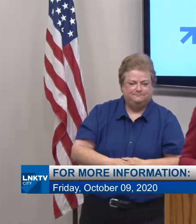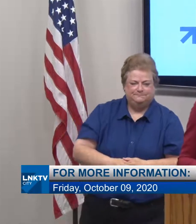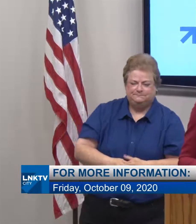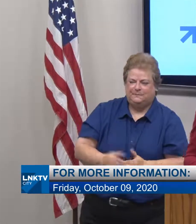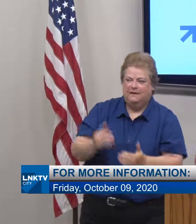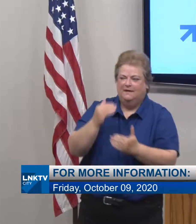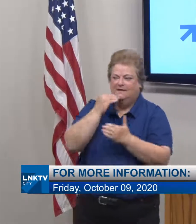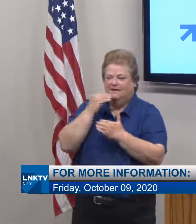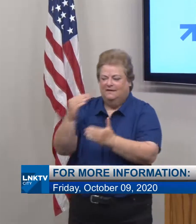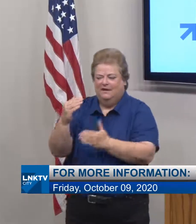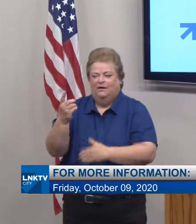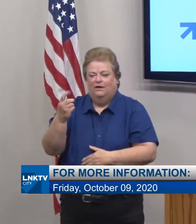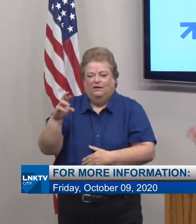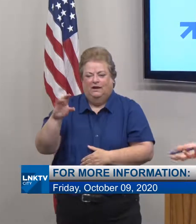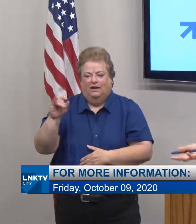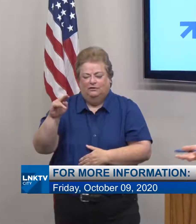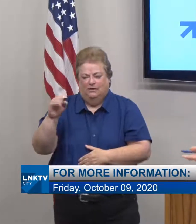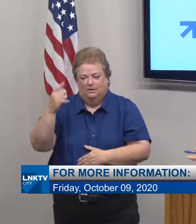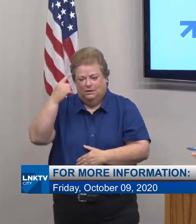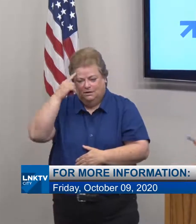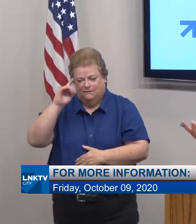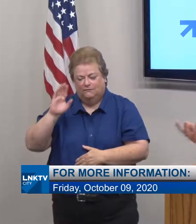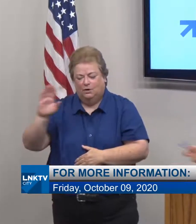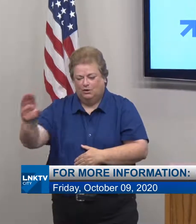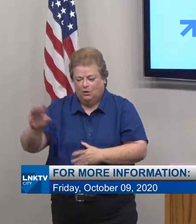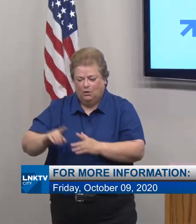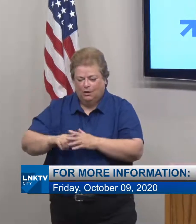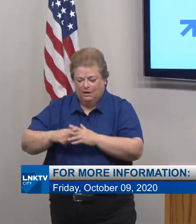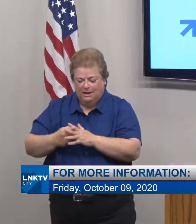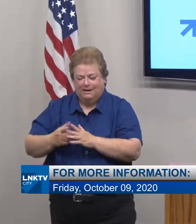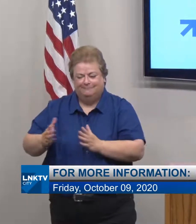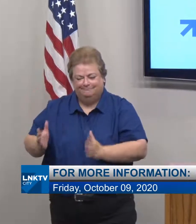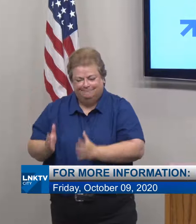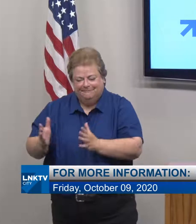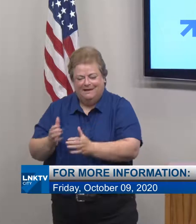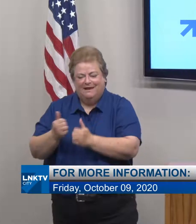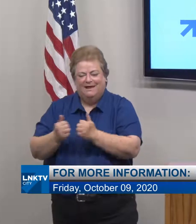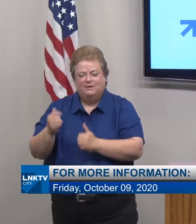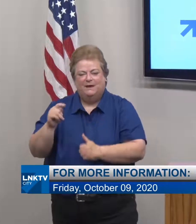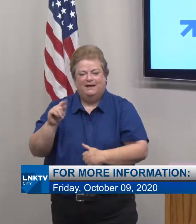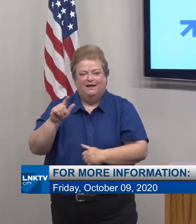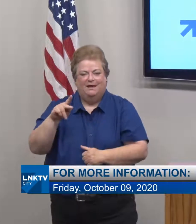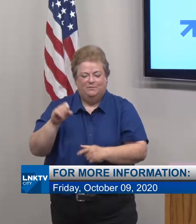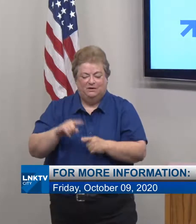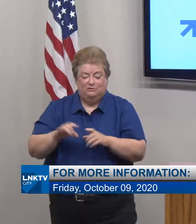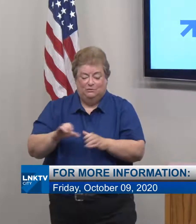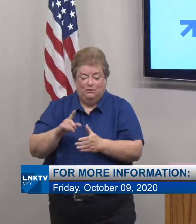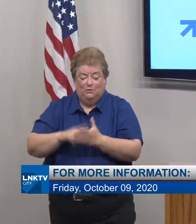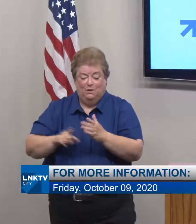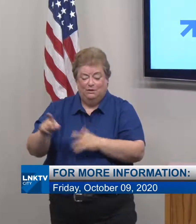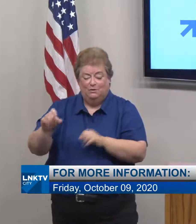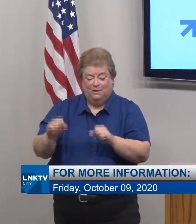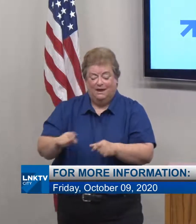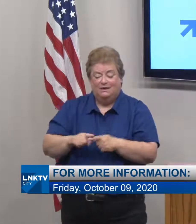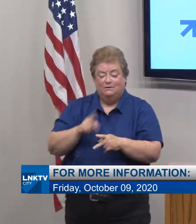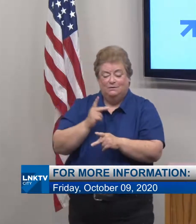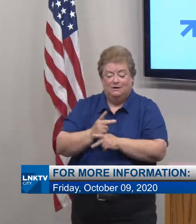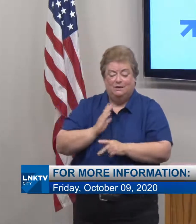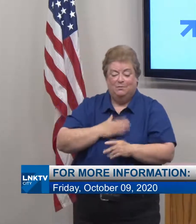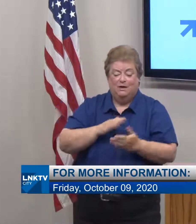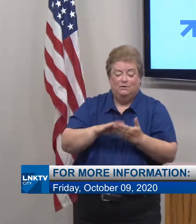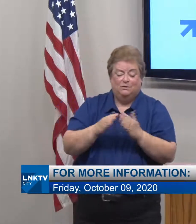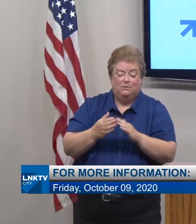Thank you, Dr. Joel, for your leadership and to everyone at LPS for doing everything you can to keep our community